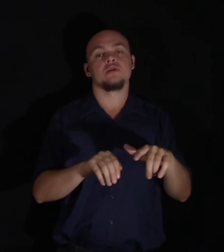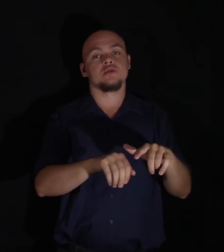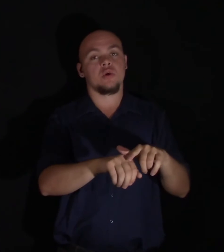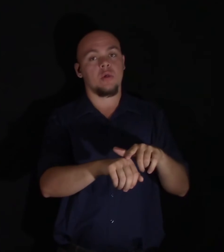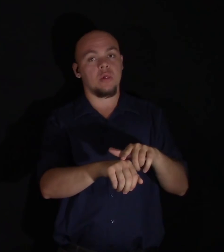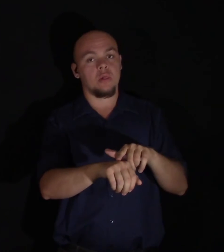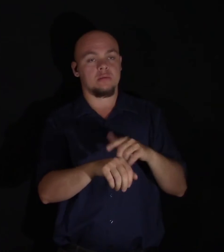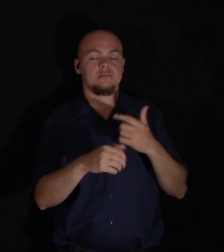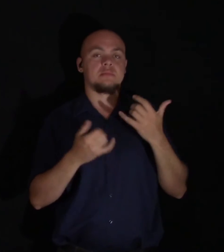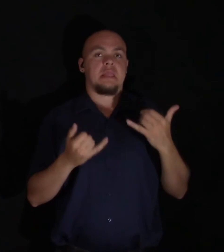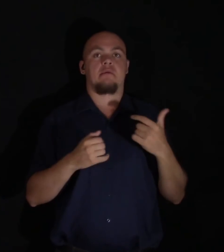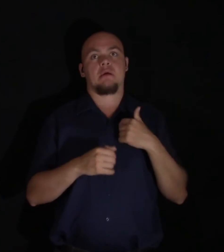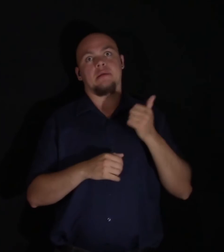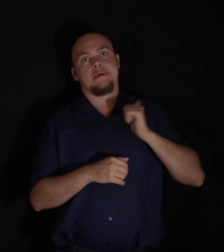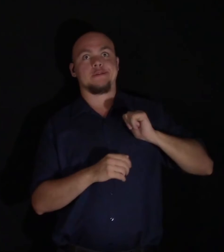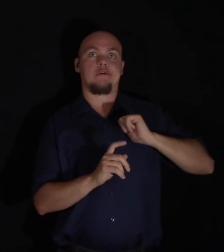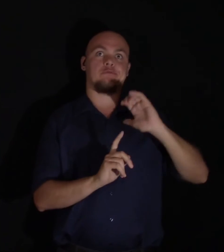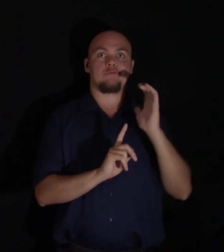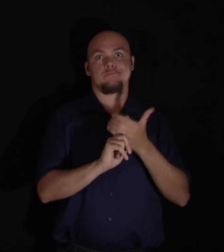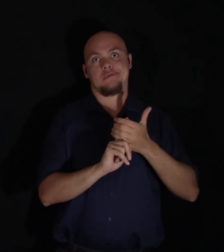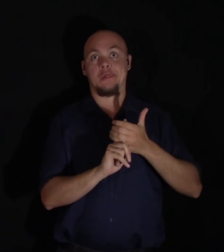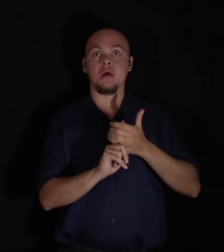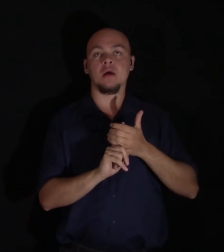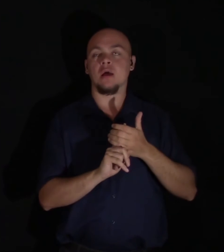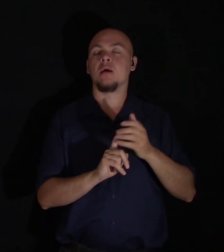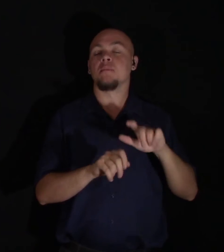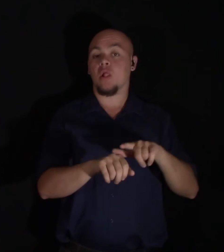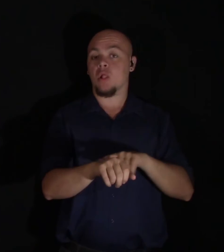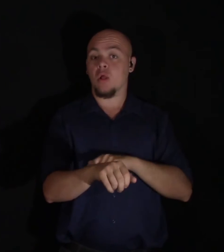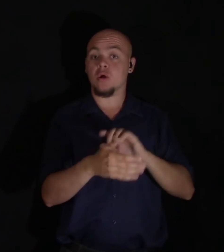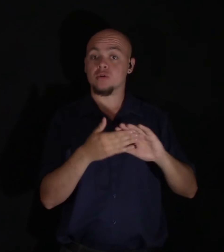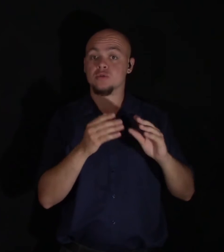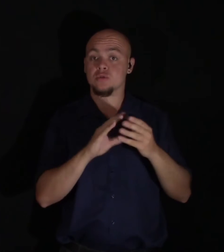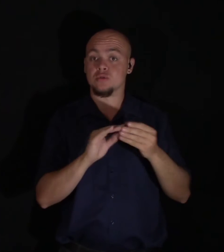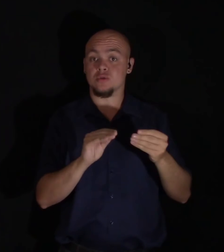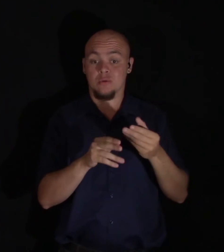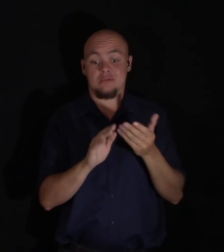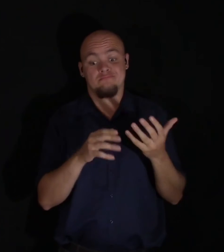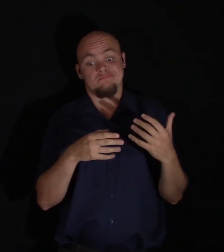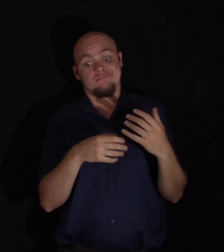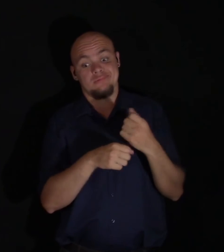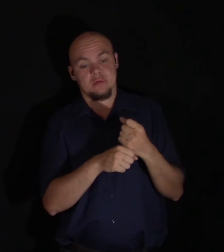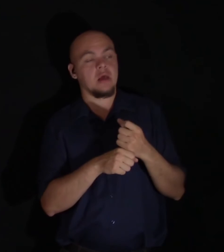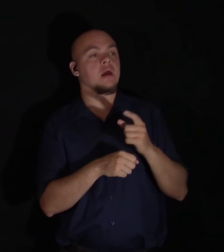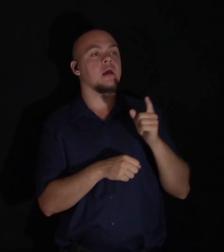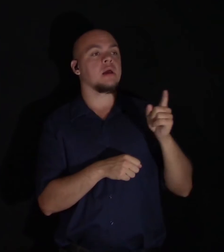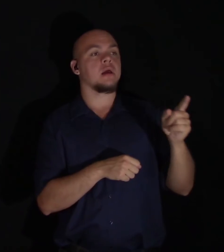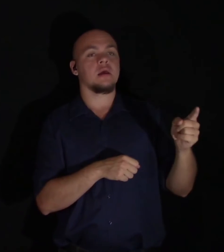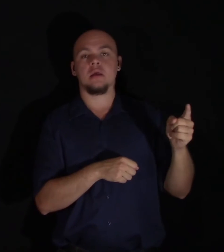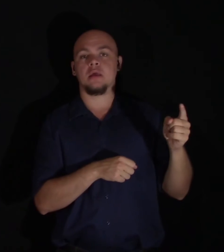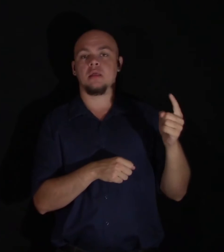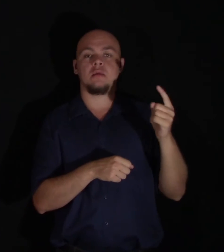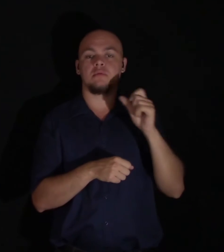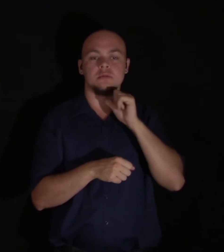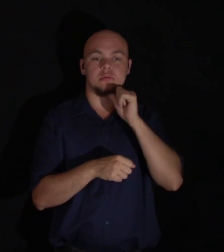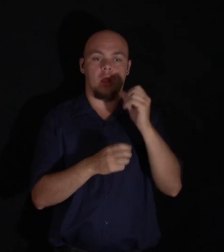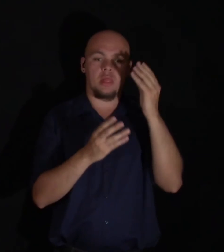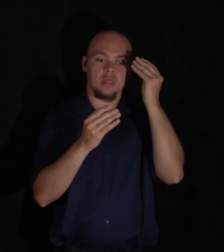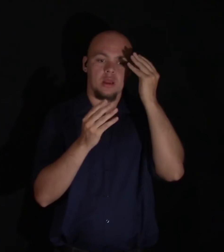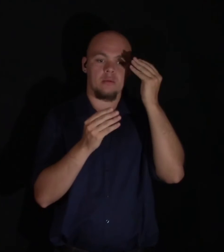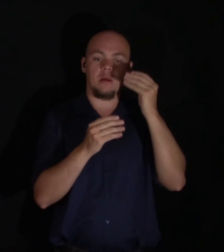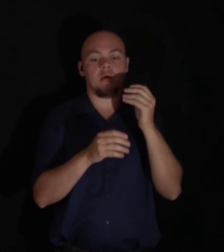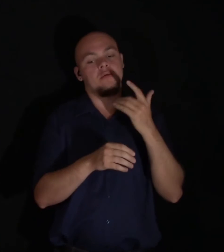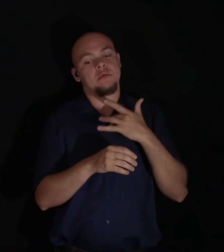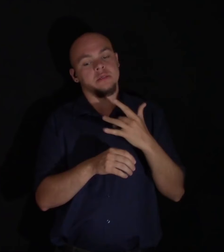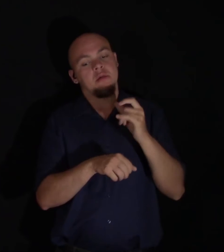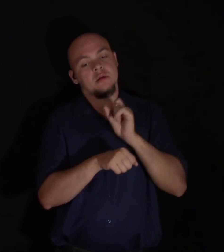tough front, right? Long story short, he tells me, he didn't even think about it. We worked through